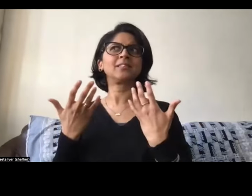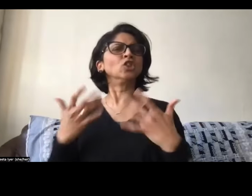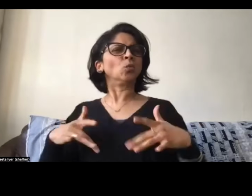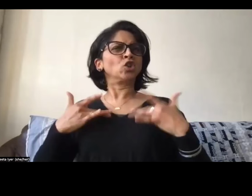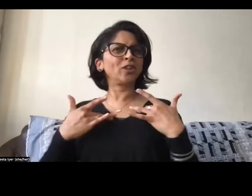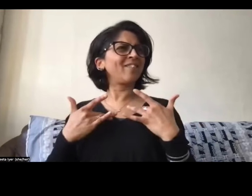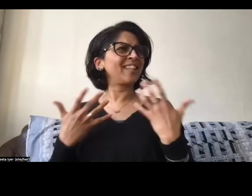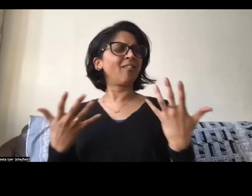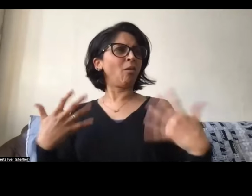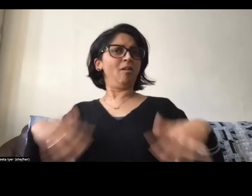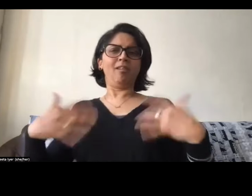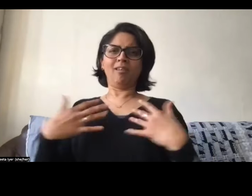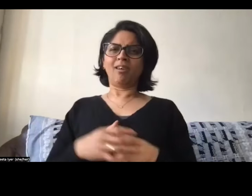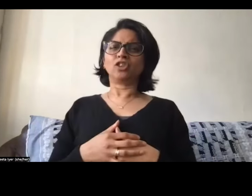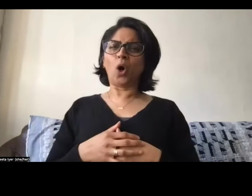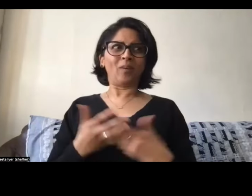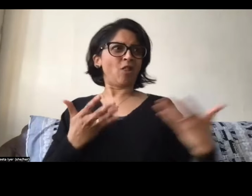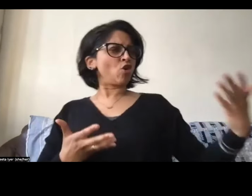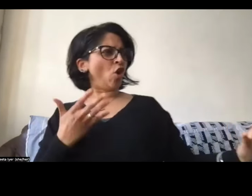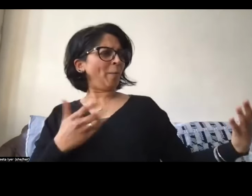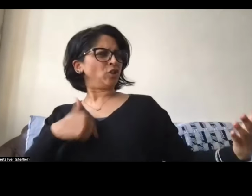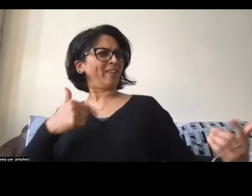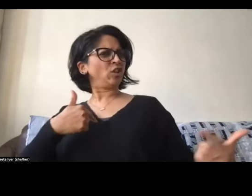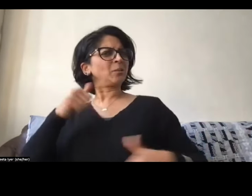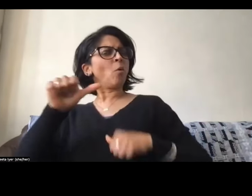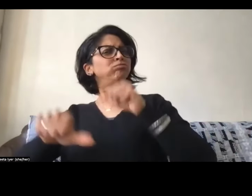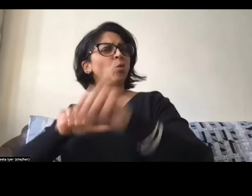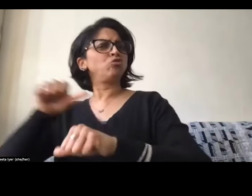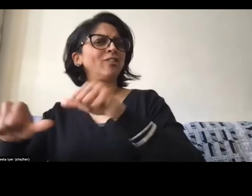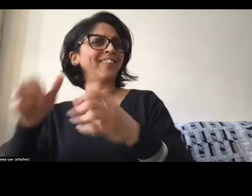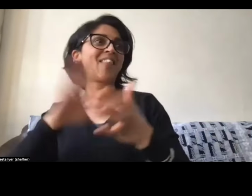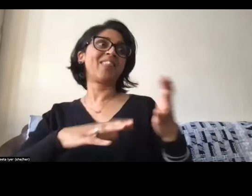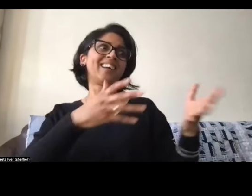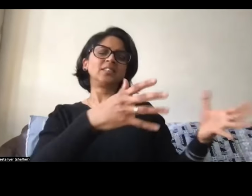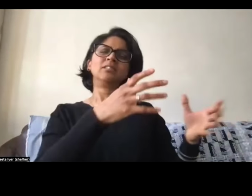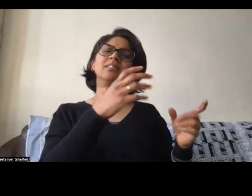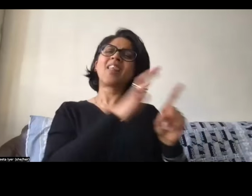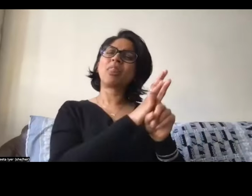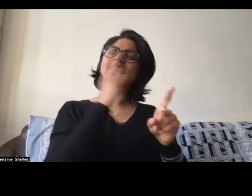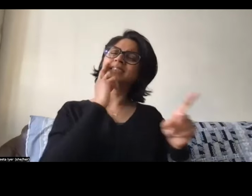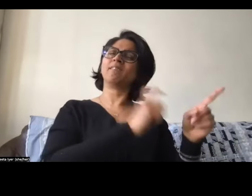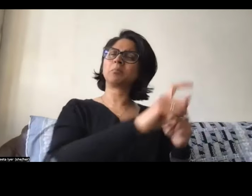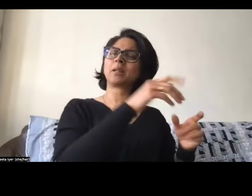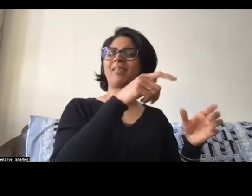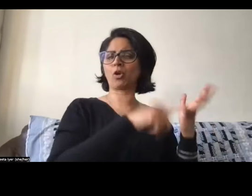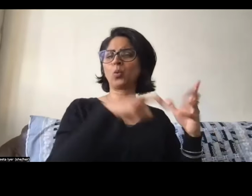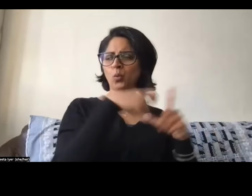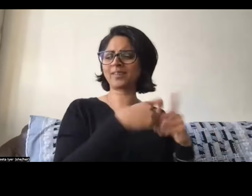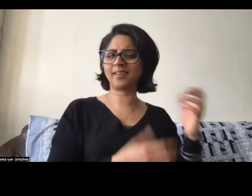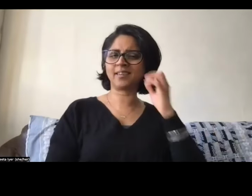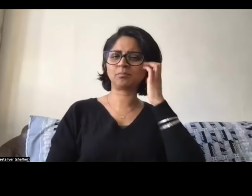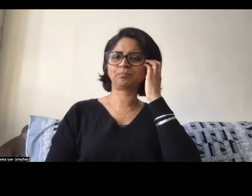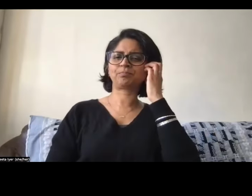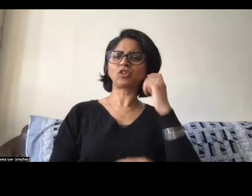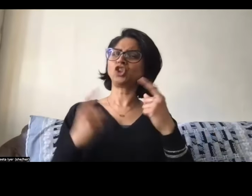and respected by that community. So then she felt that that was something very positive. And when she compared it with the deaf